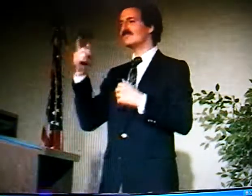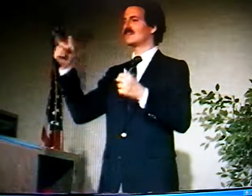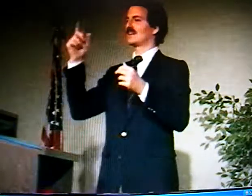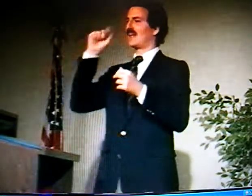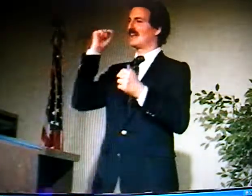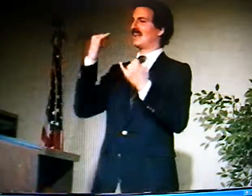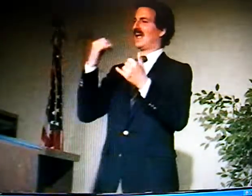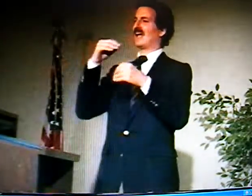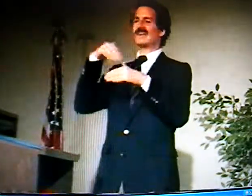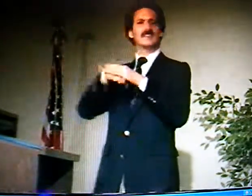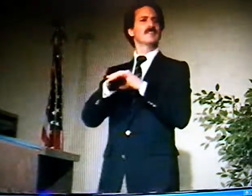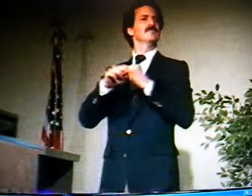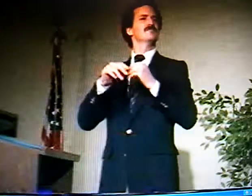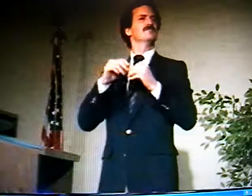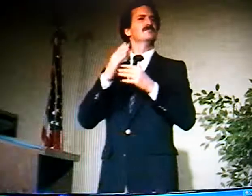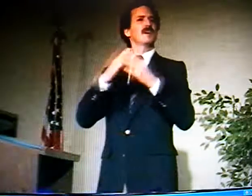I worked with many different people at Gallaudet.